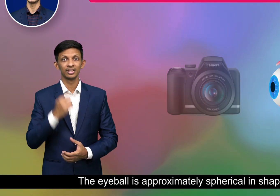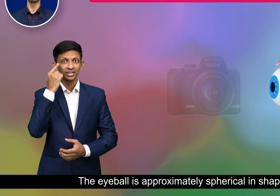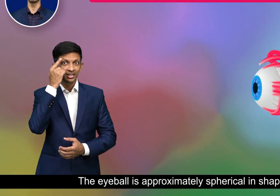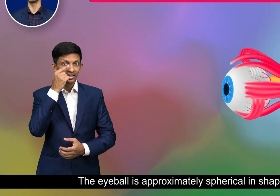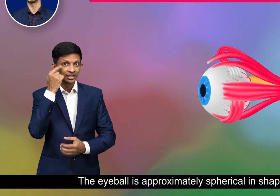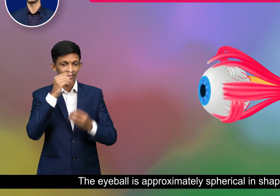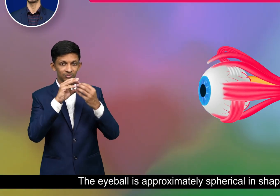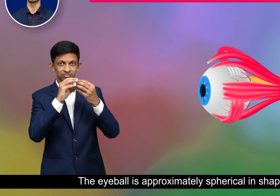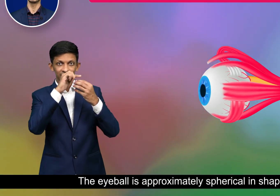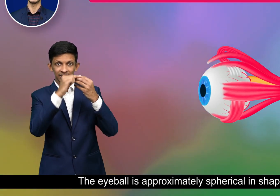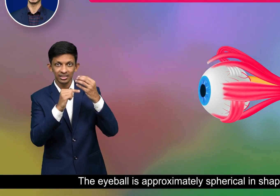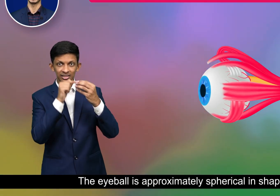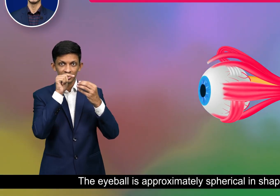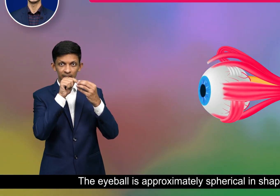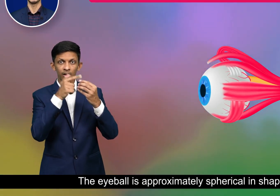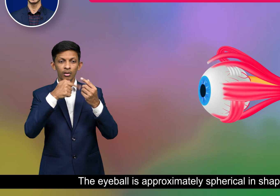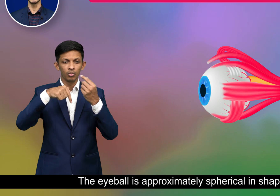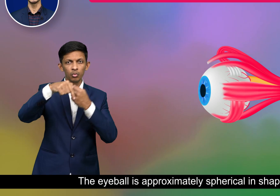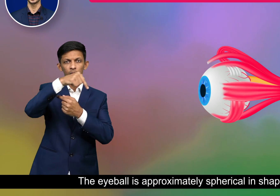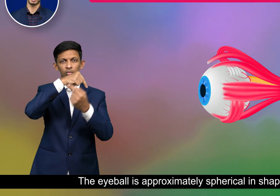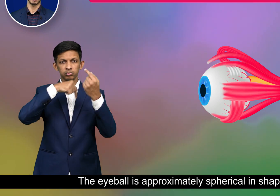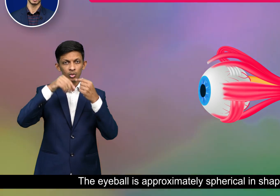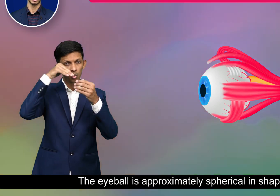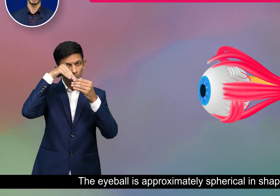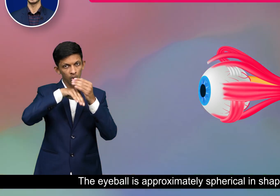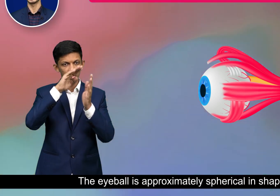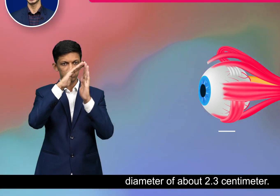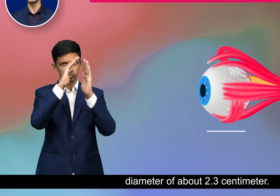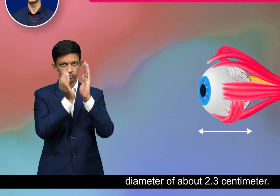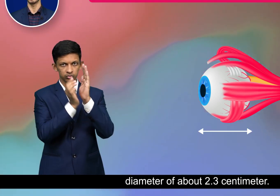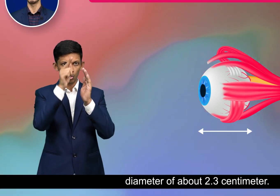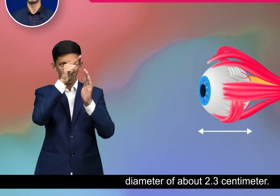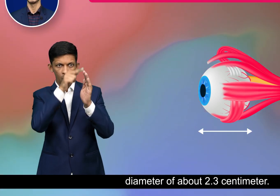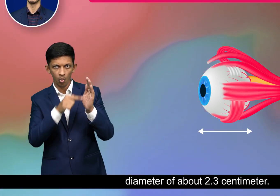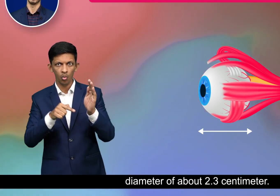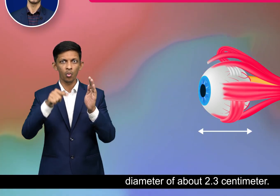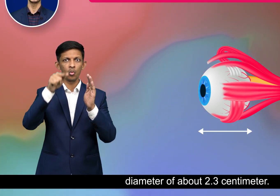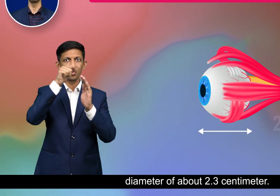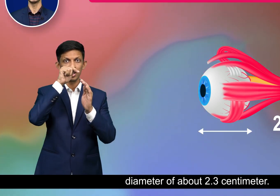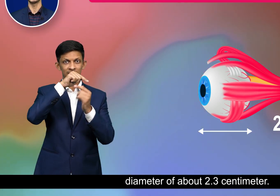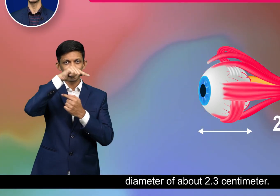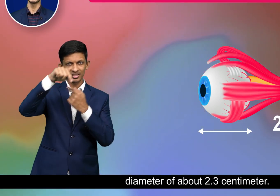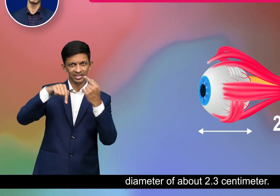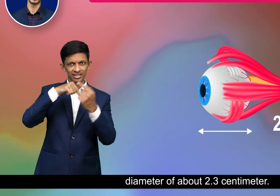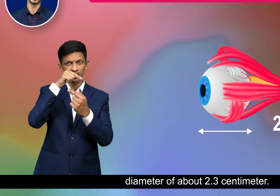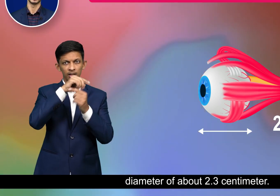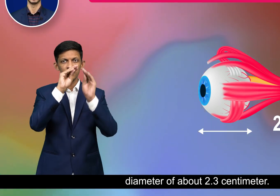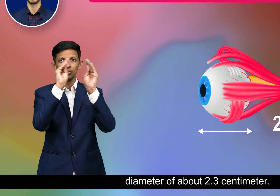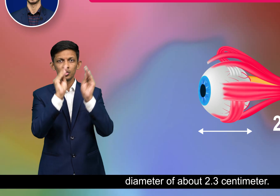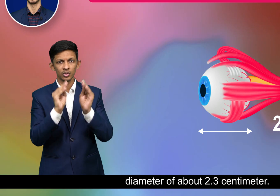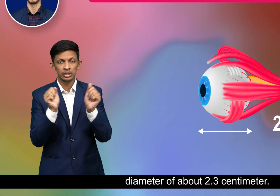The eyeball is approximately spherical in shape with a diameter of about 2.3